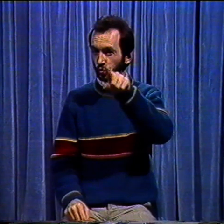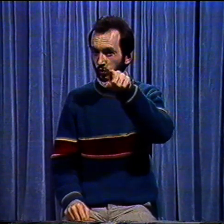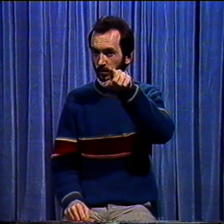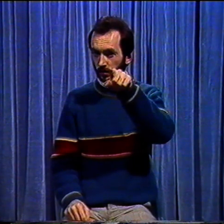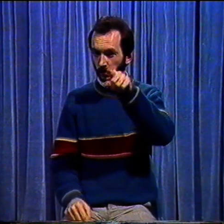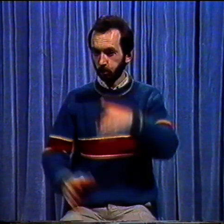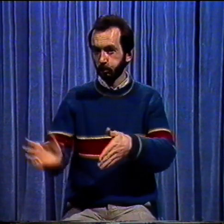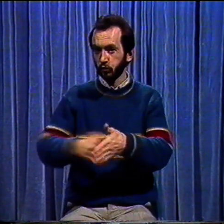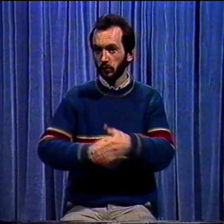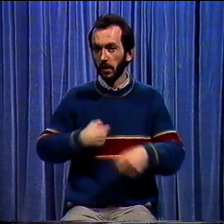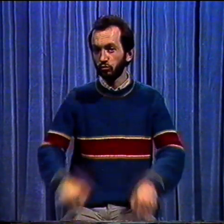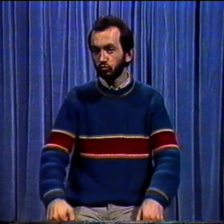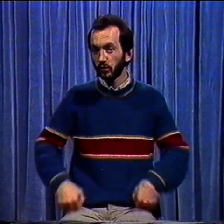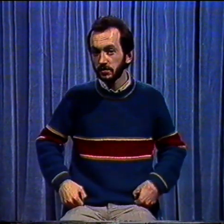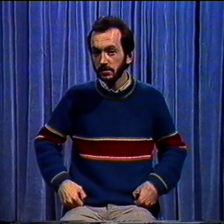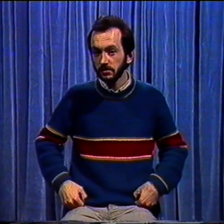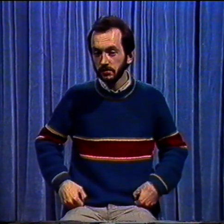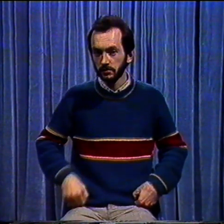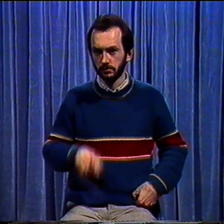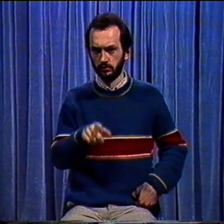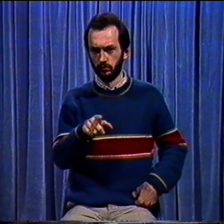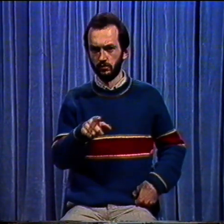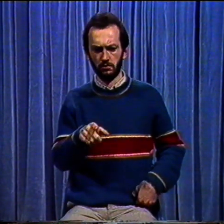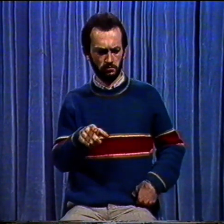I saw you pinch my trousers.